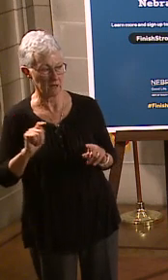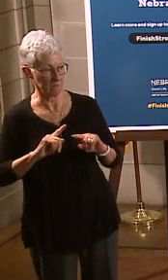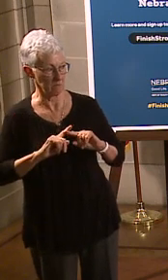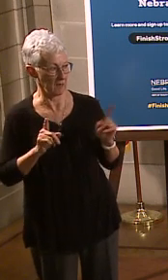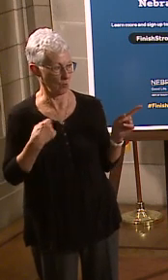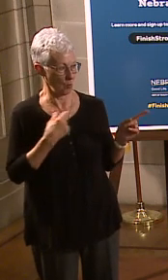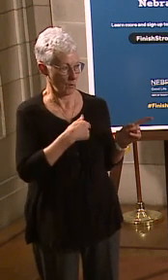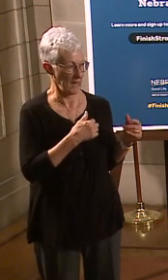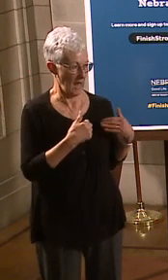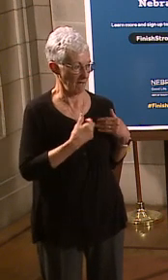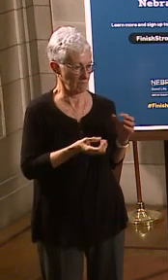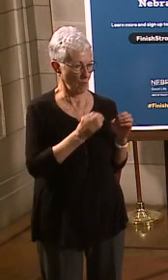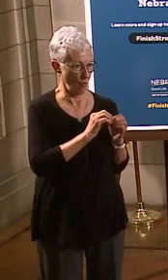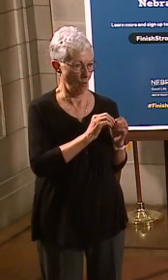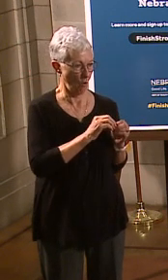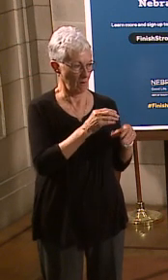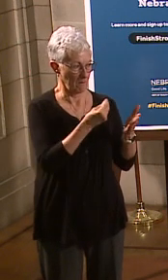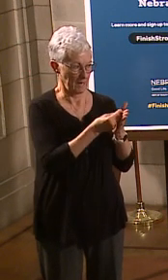goal, is to help people.